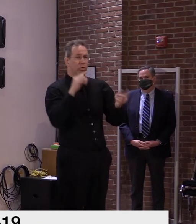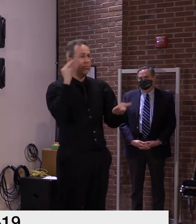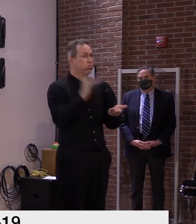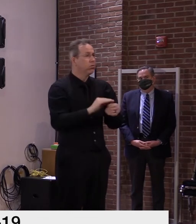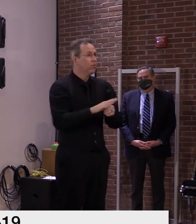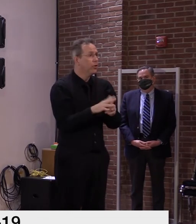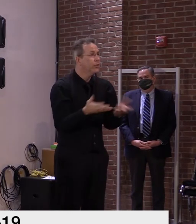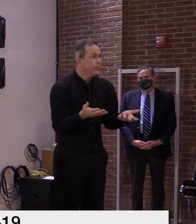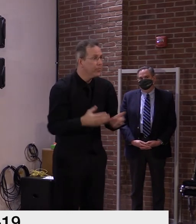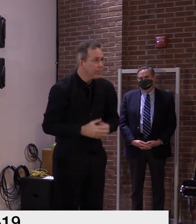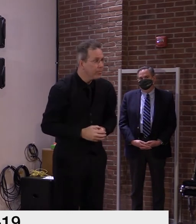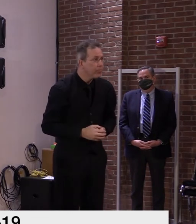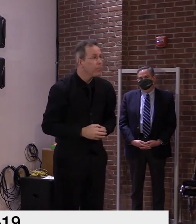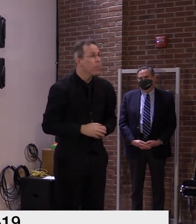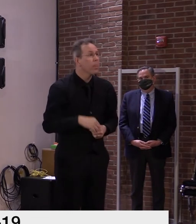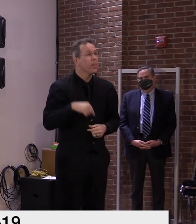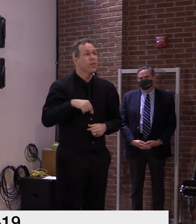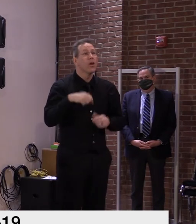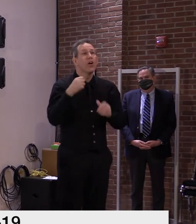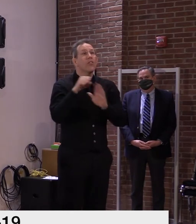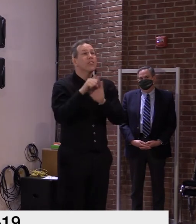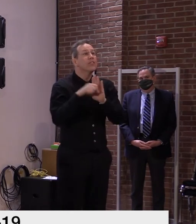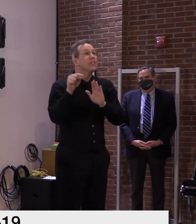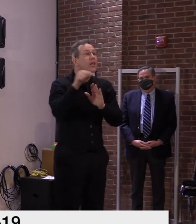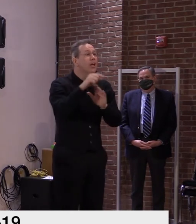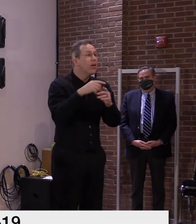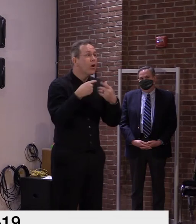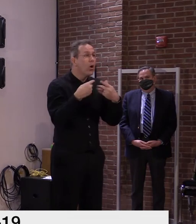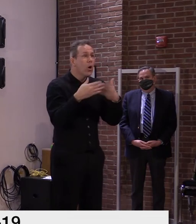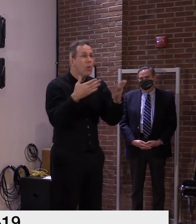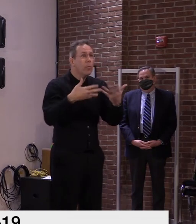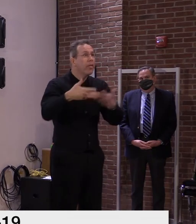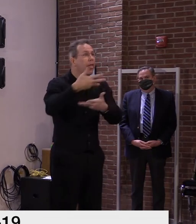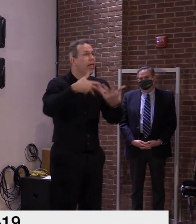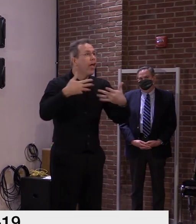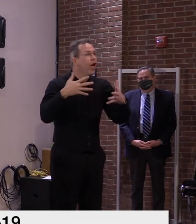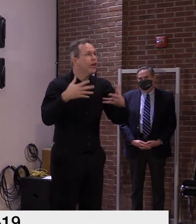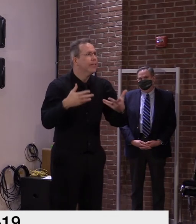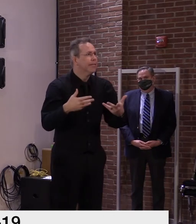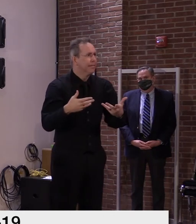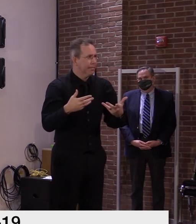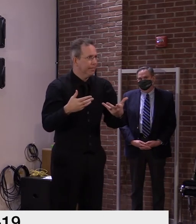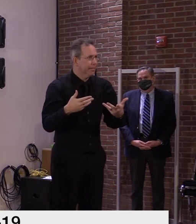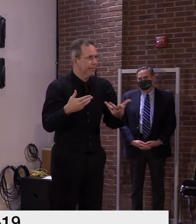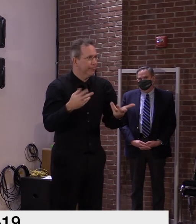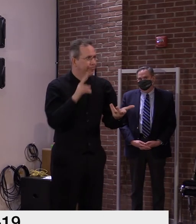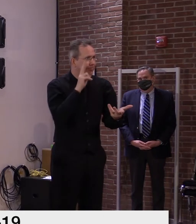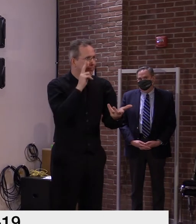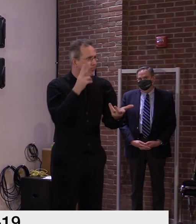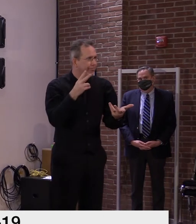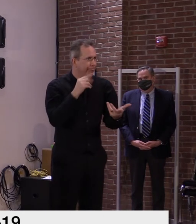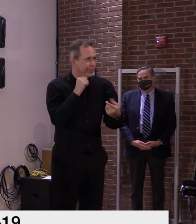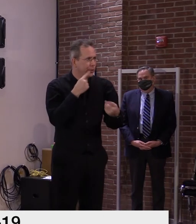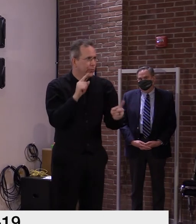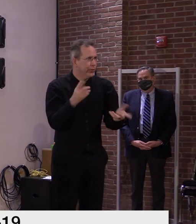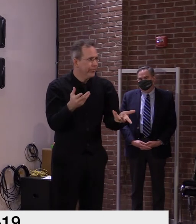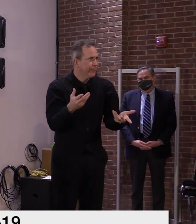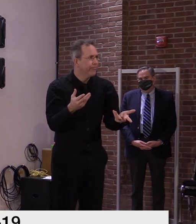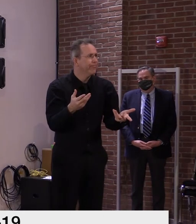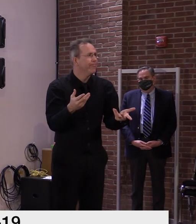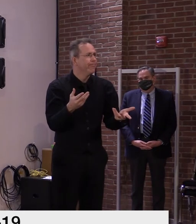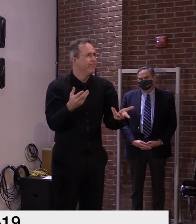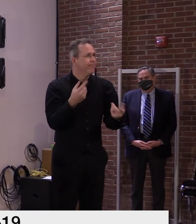their stadiums to function again, we're talking about 10 or 12% capacity right now, which is very